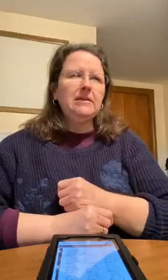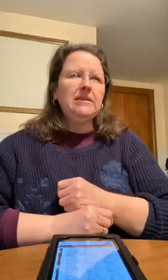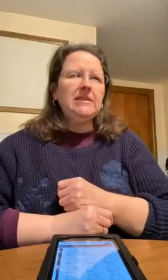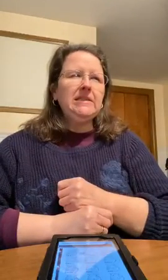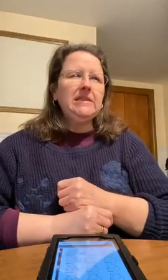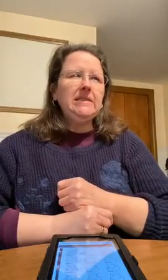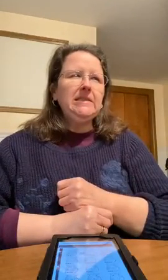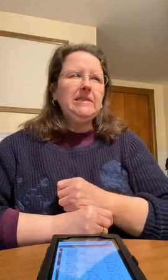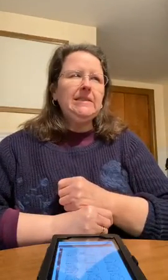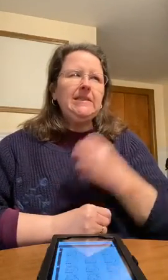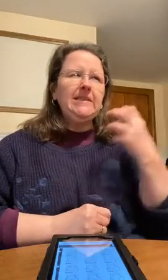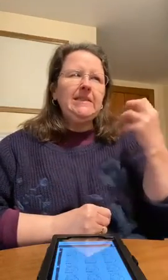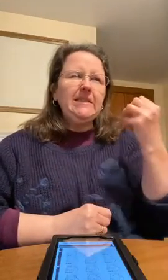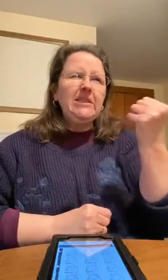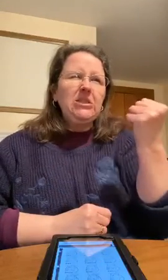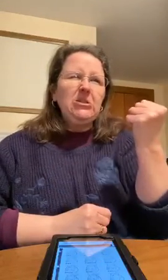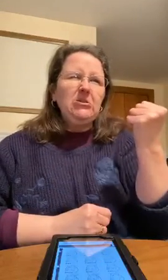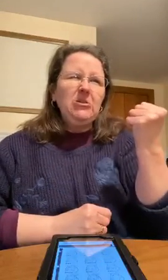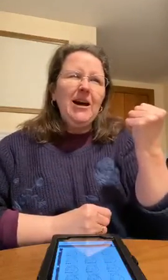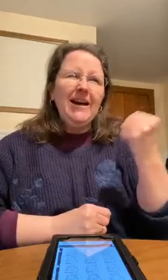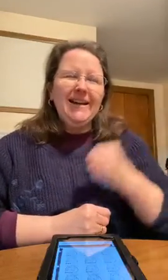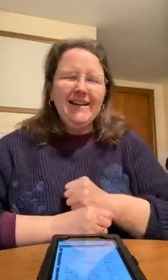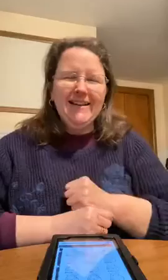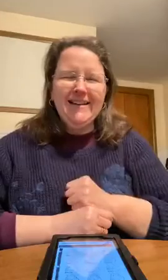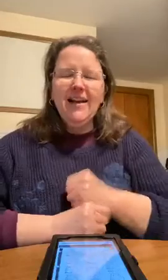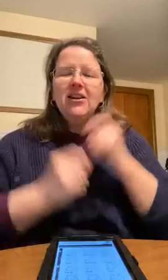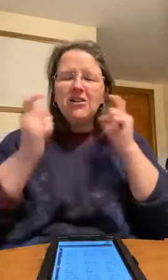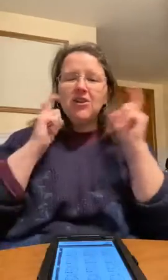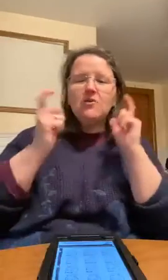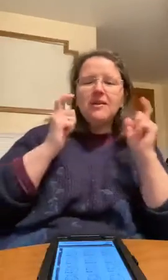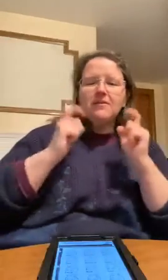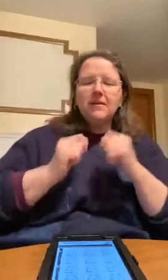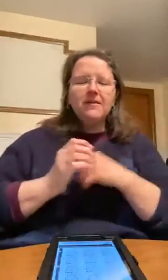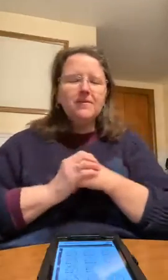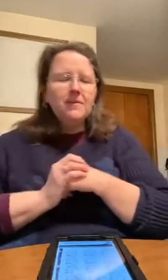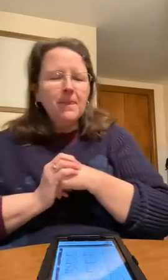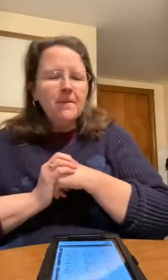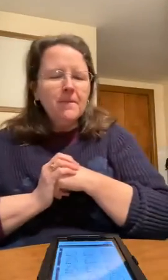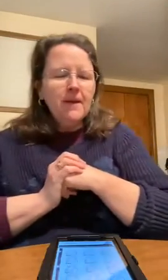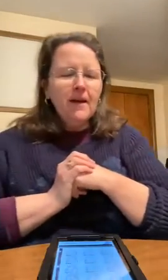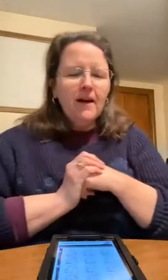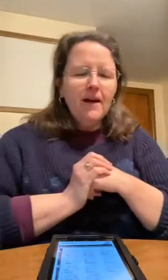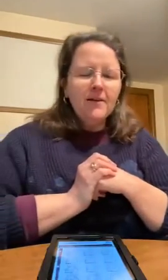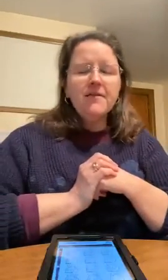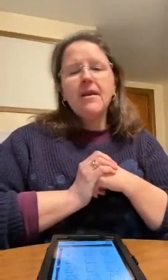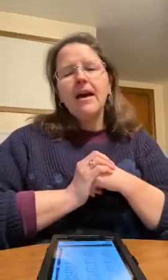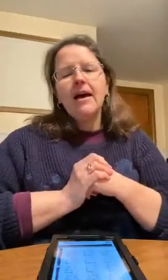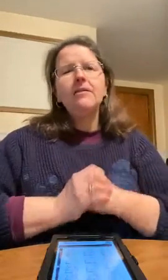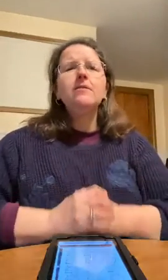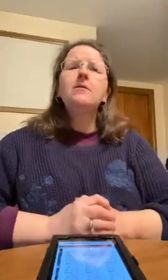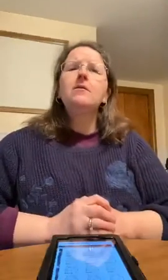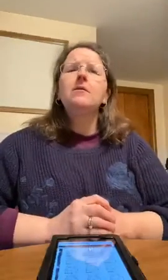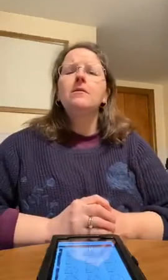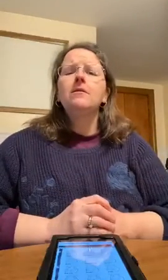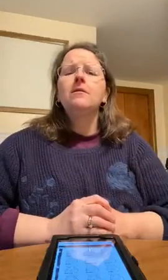I'll get you. Show it in your face. Sad. Oh, that's